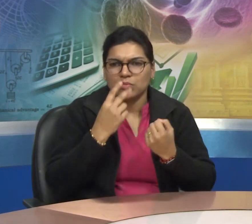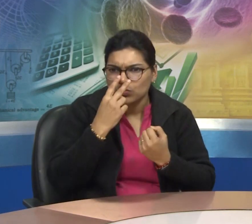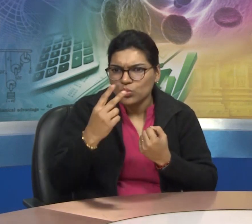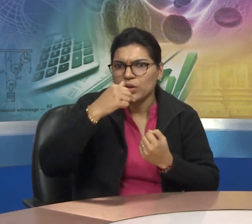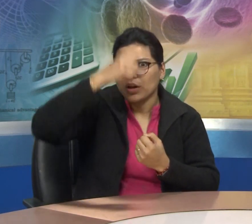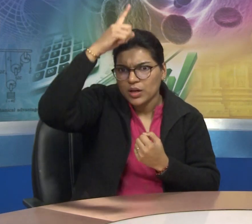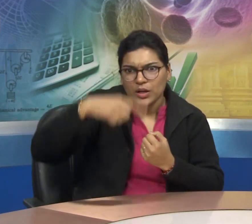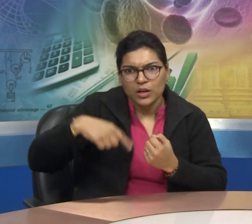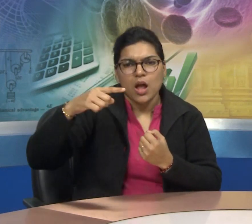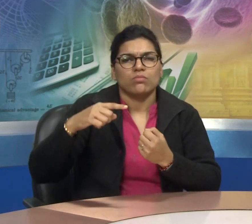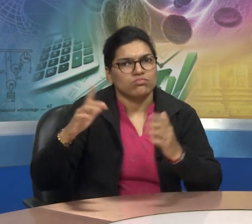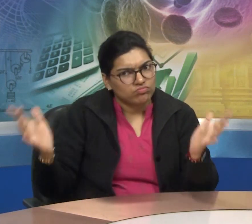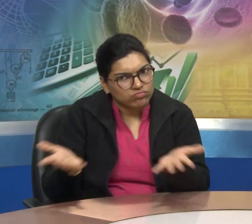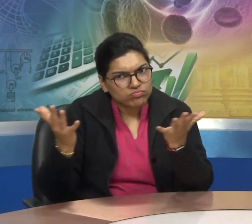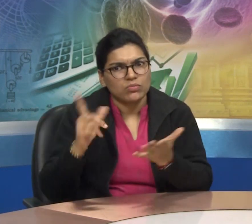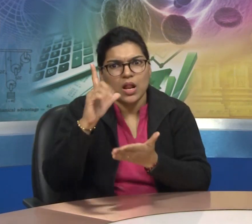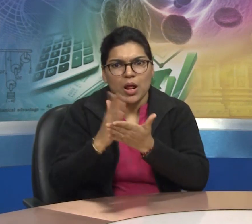This is the introduction of the lesson.